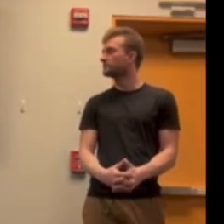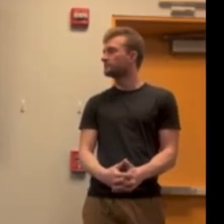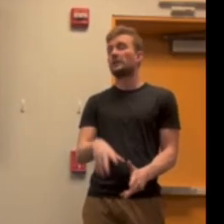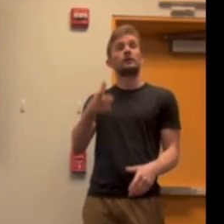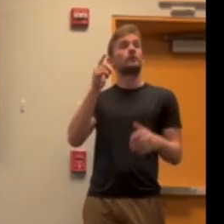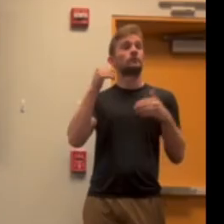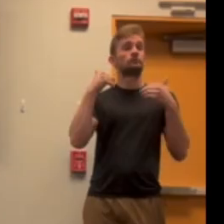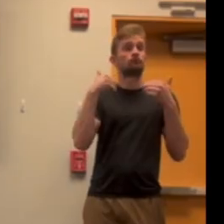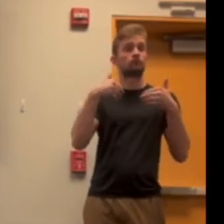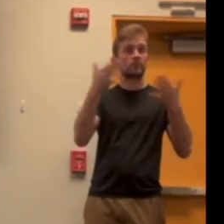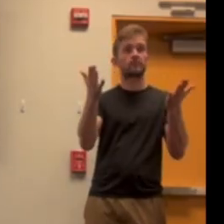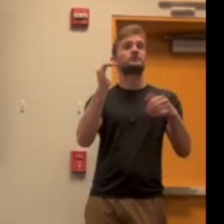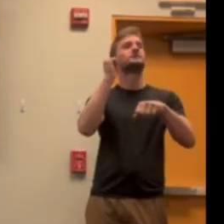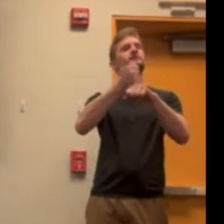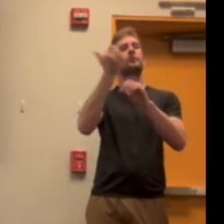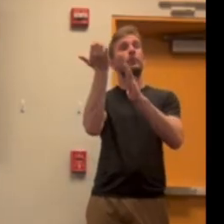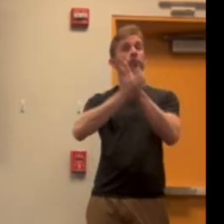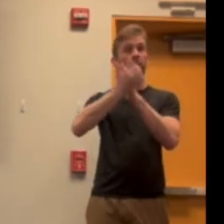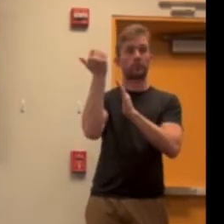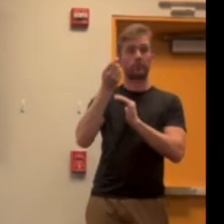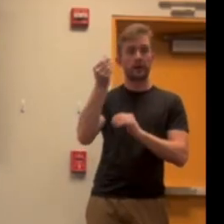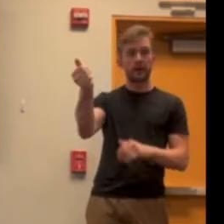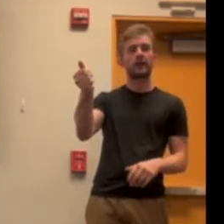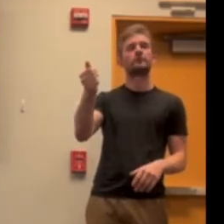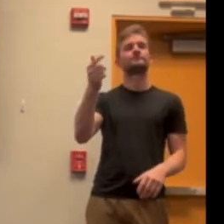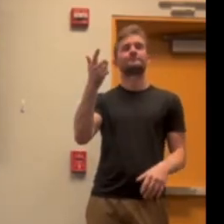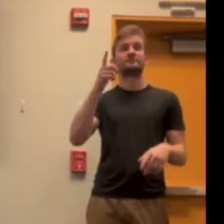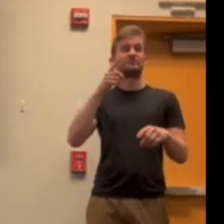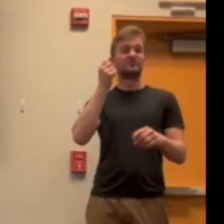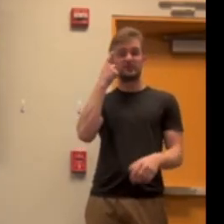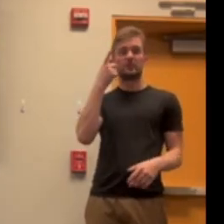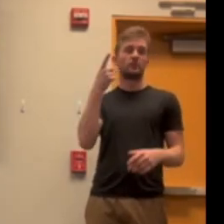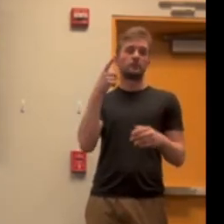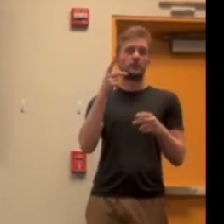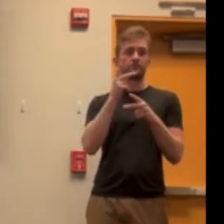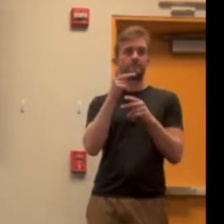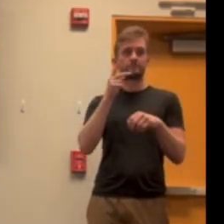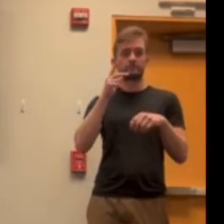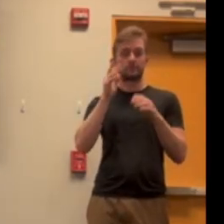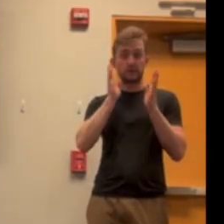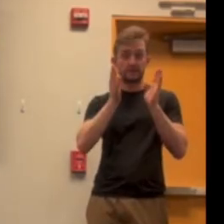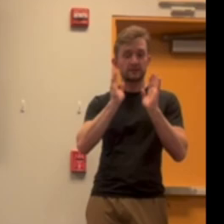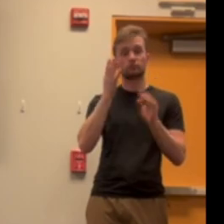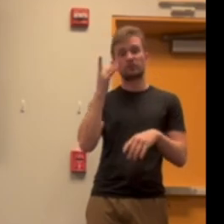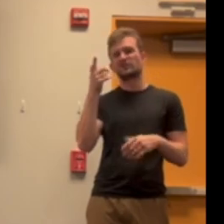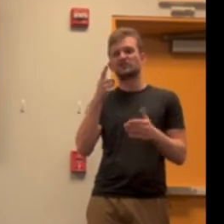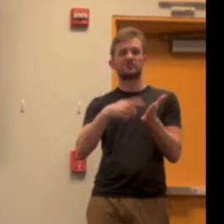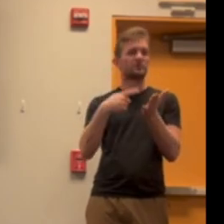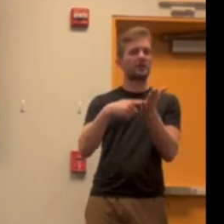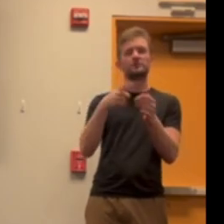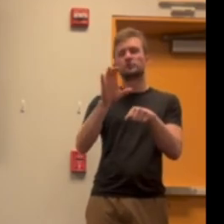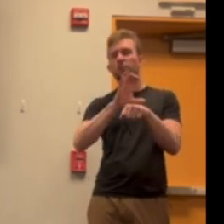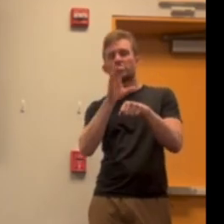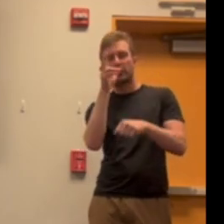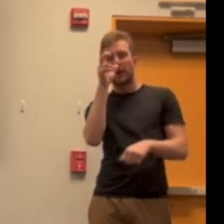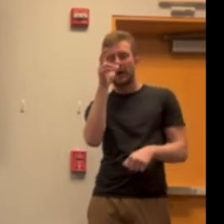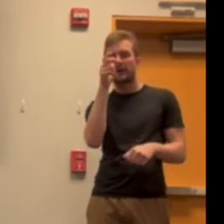to get a hold of you. Maybe you forgot to update your phone number with them or your address. And I've seen really bad things happen just because people